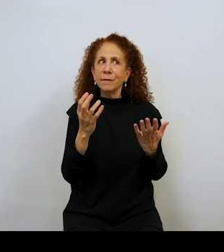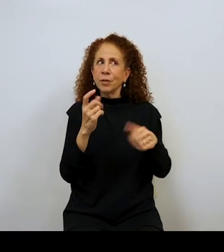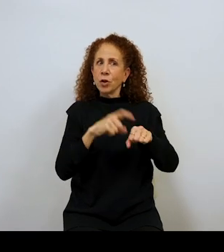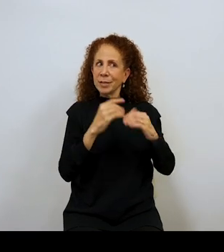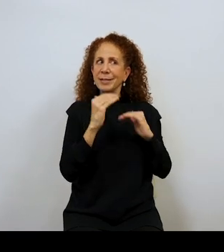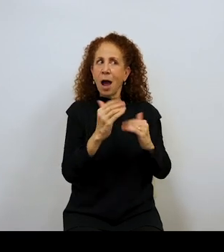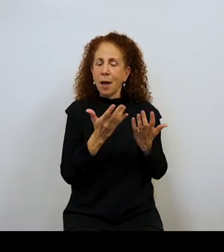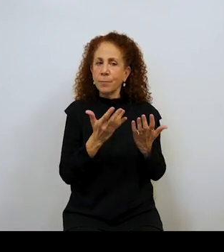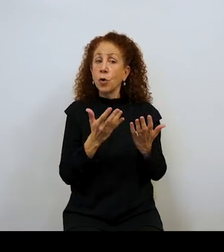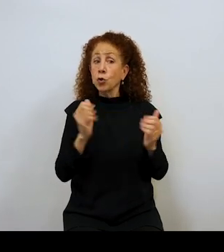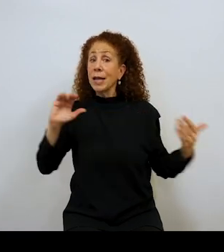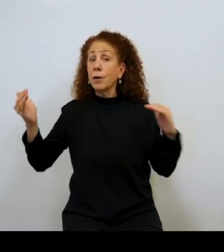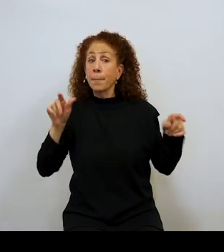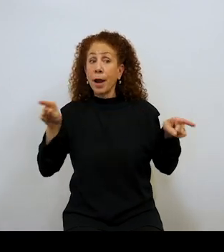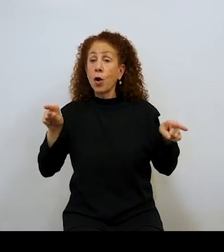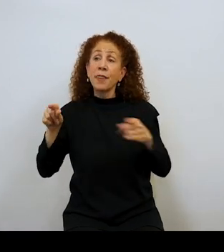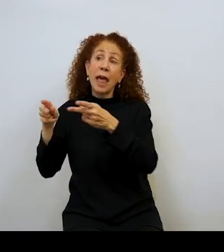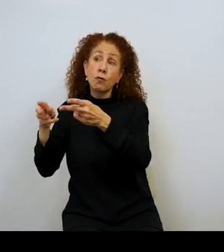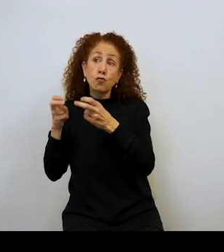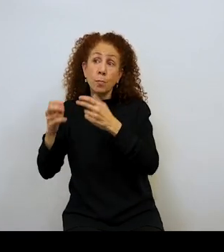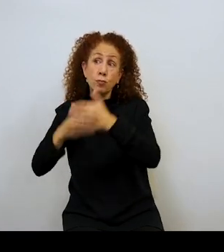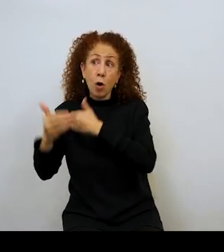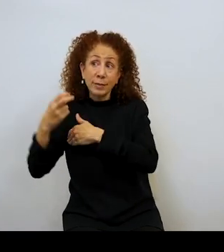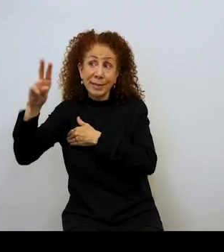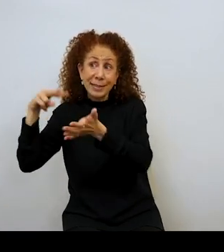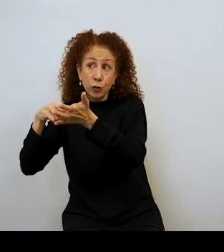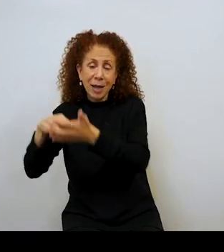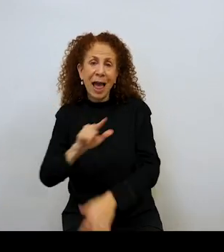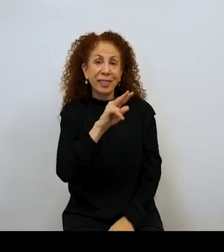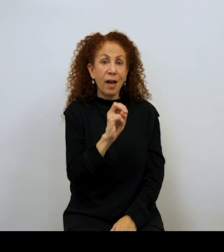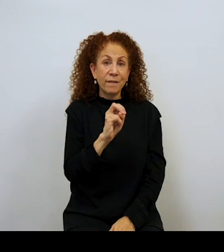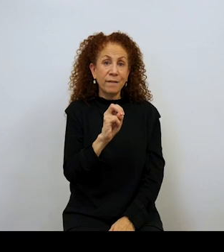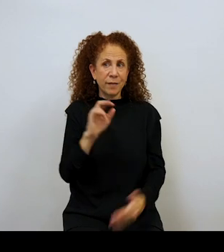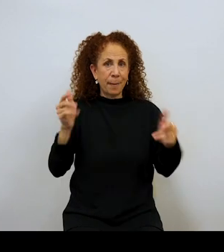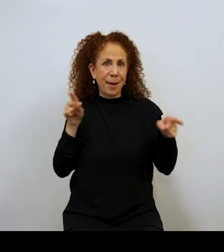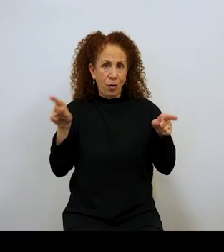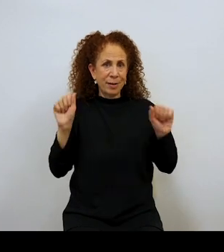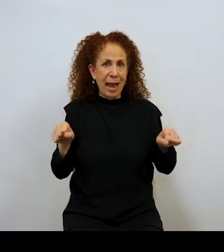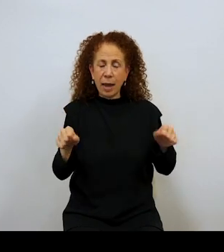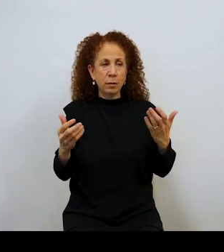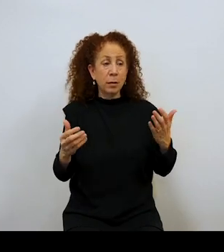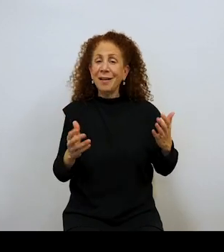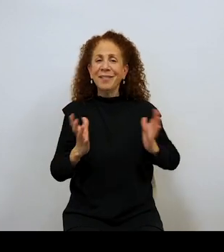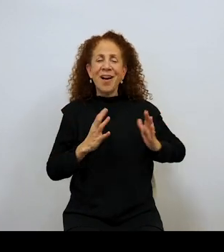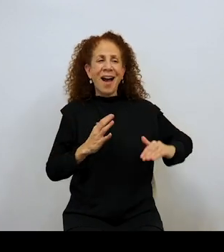made between that recruitment process and love, that how quickly and dramatically it can take over things and